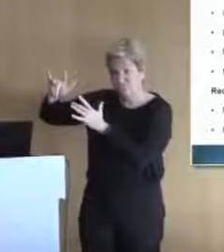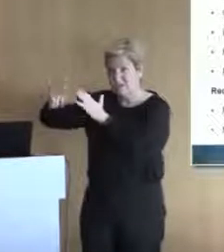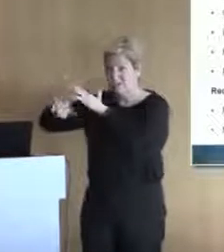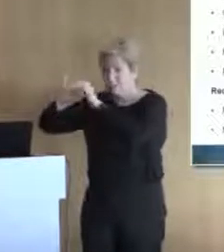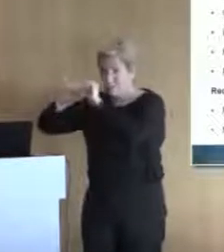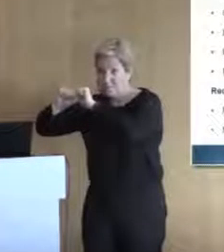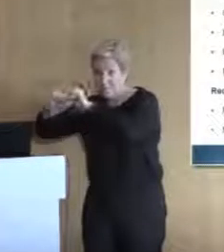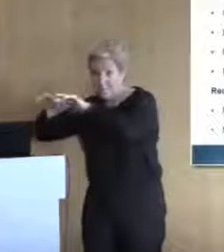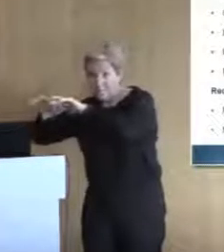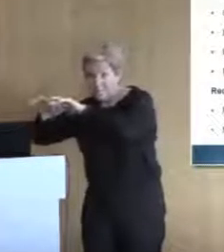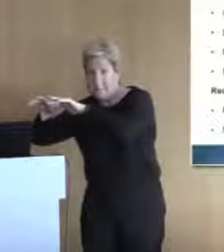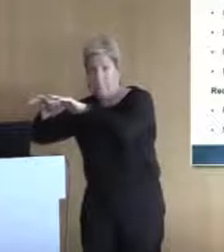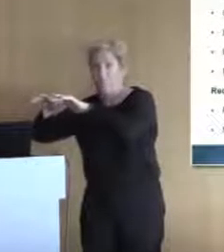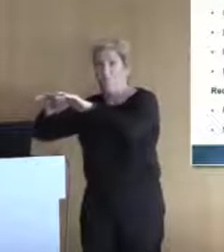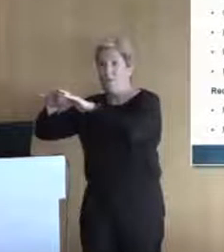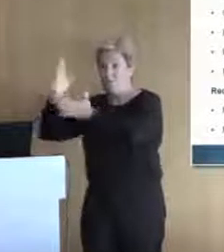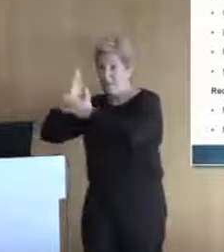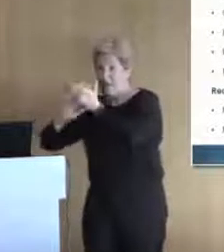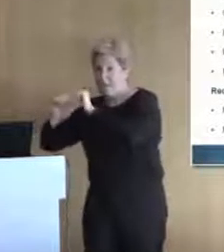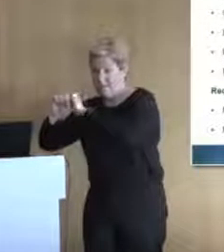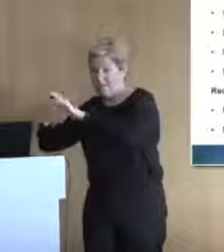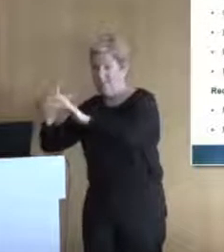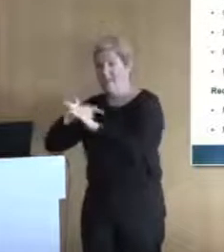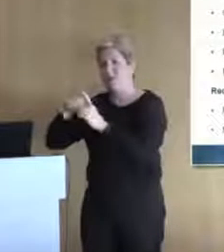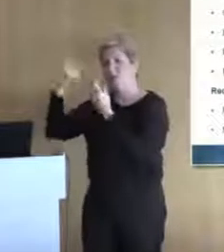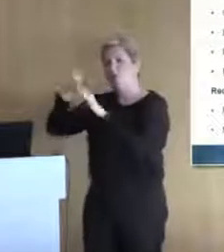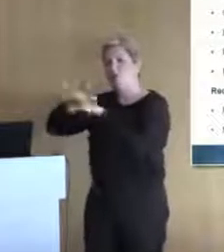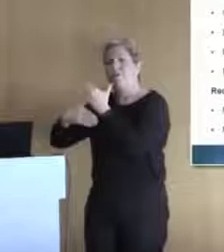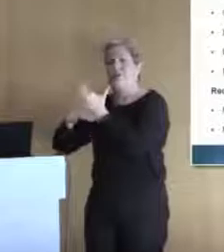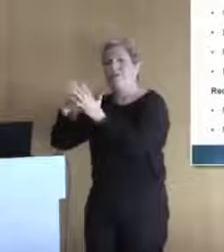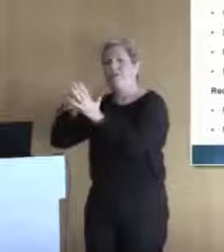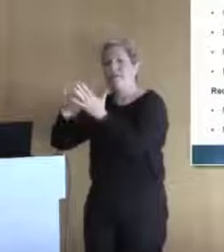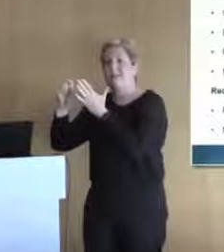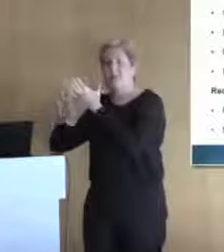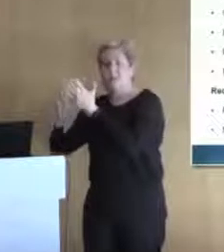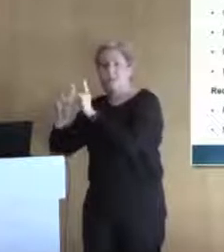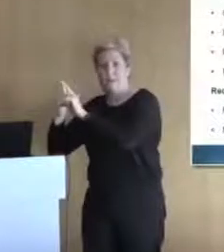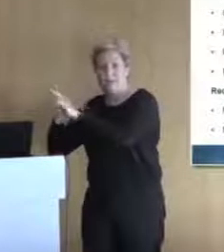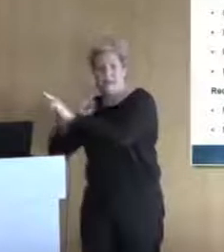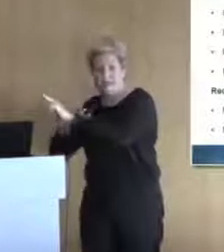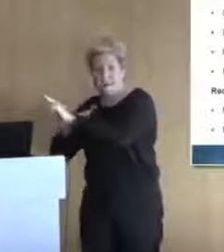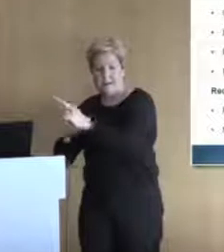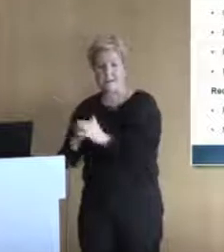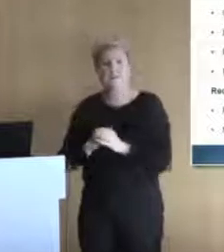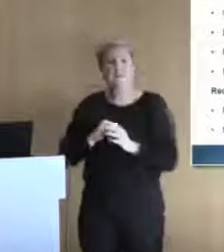addressed? When we implemented the register,